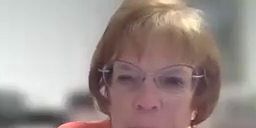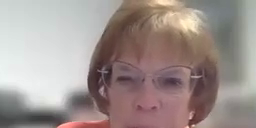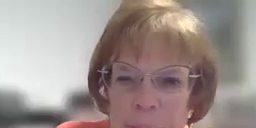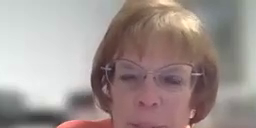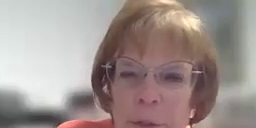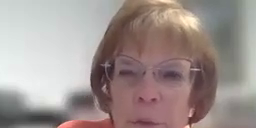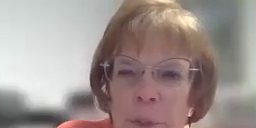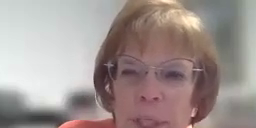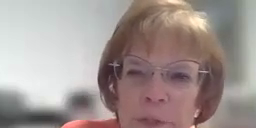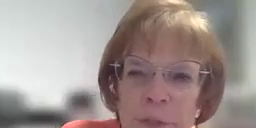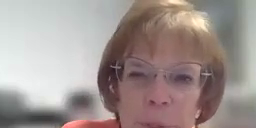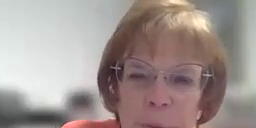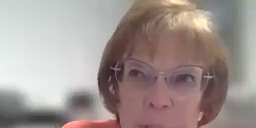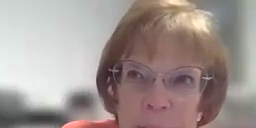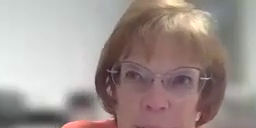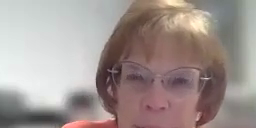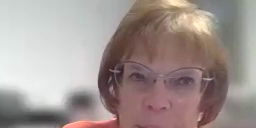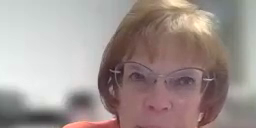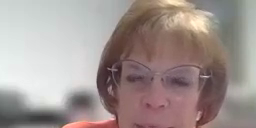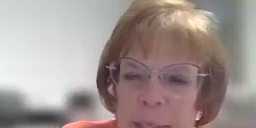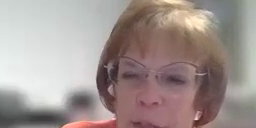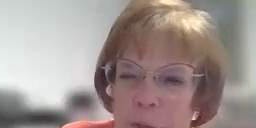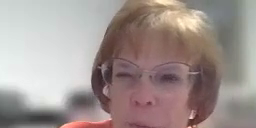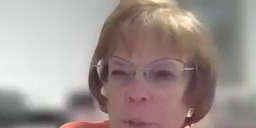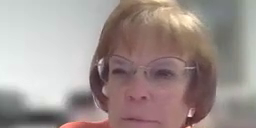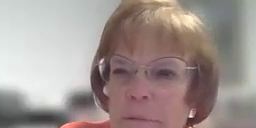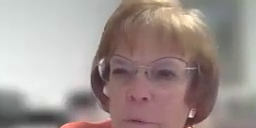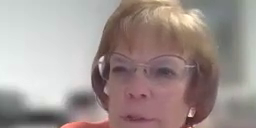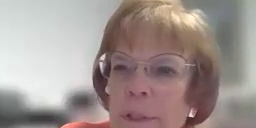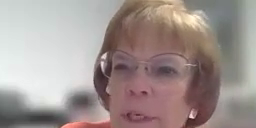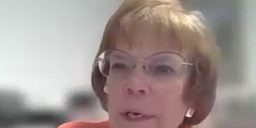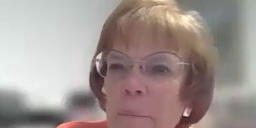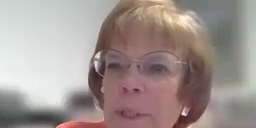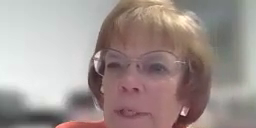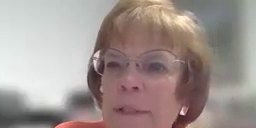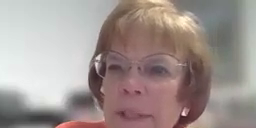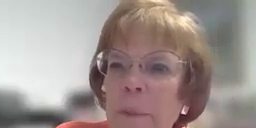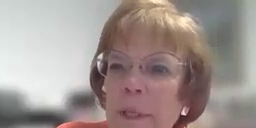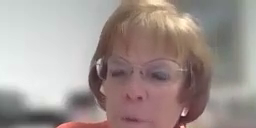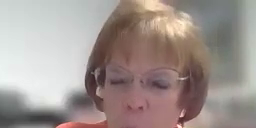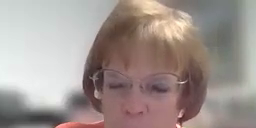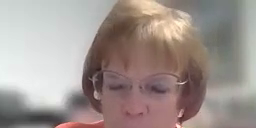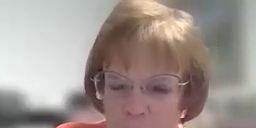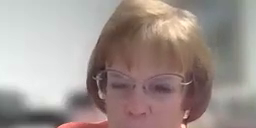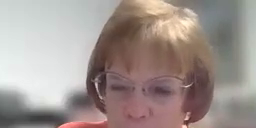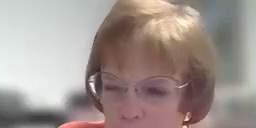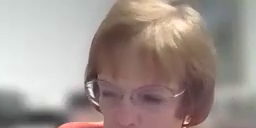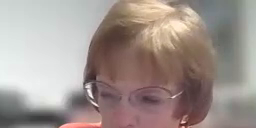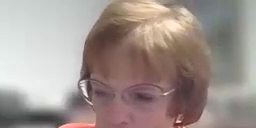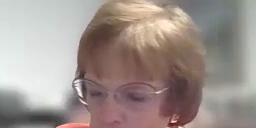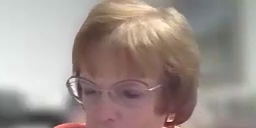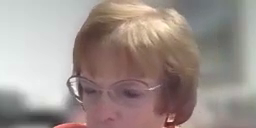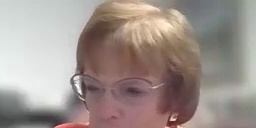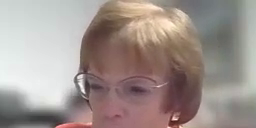I think we need better coordination between the 988 and the 211 folks, because some of the questions could